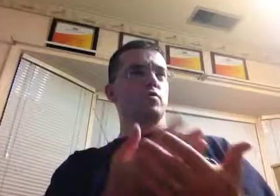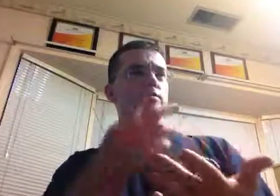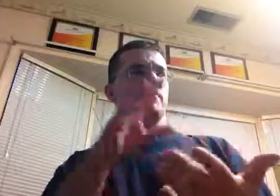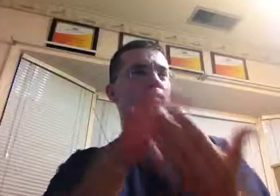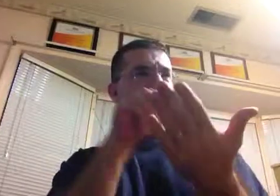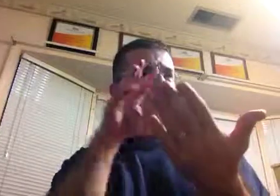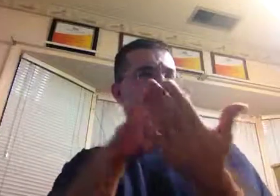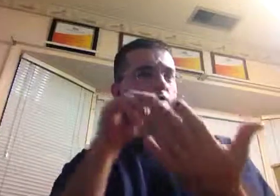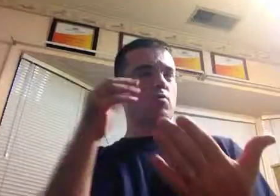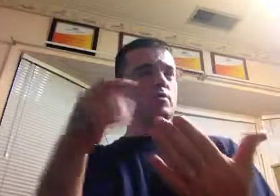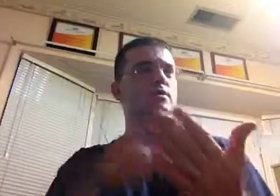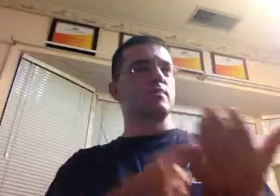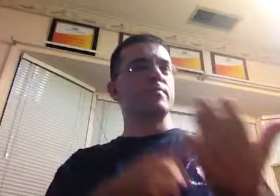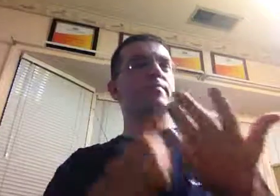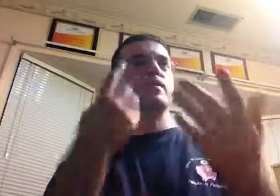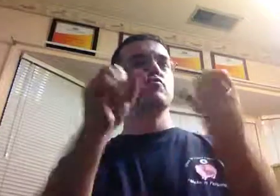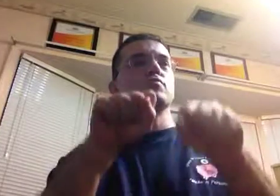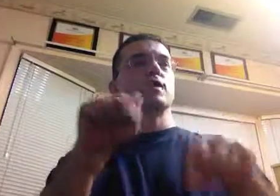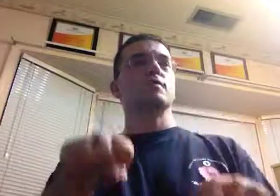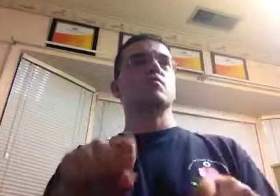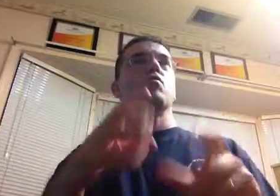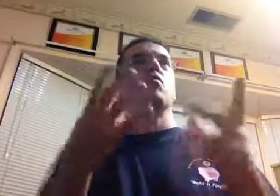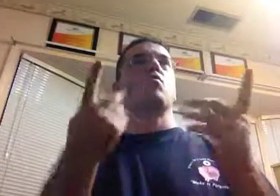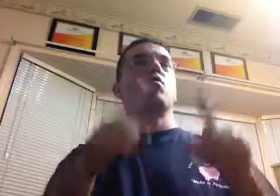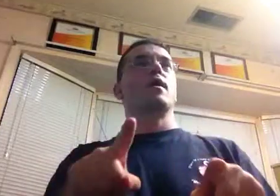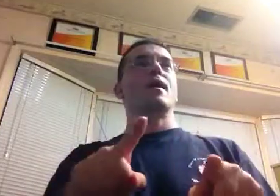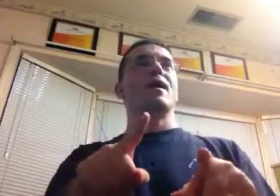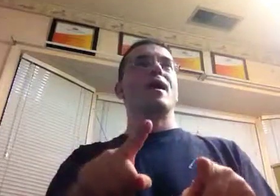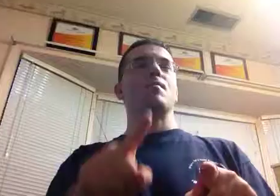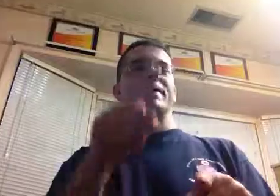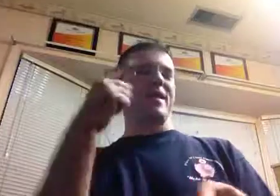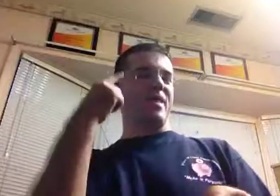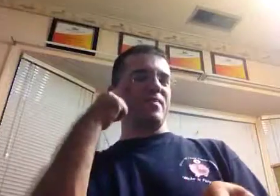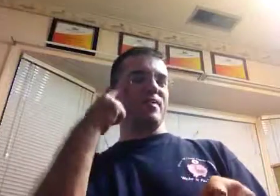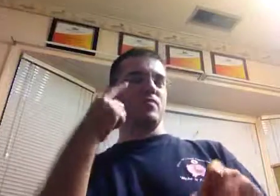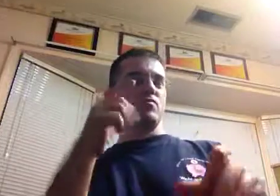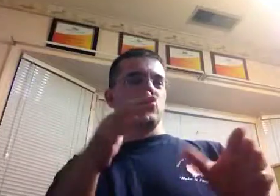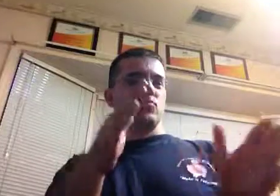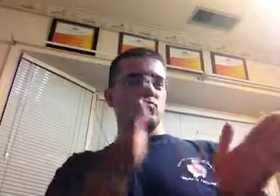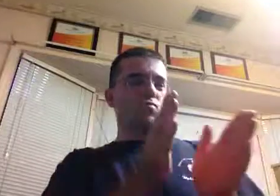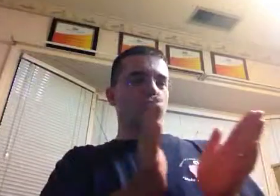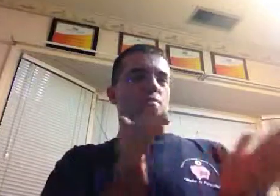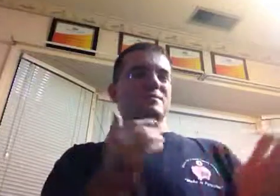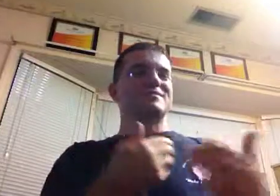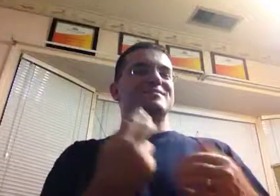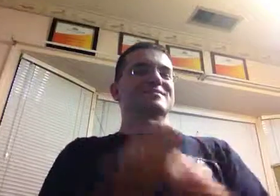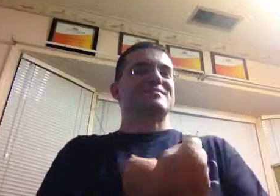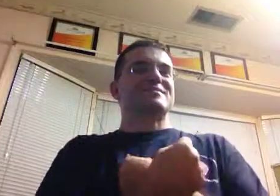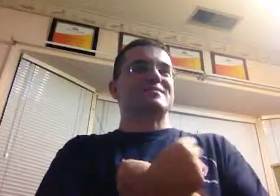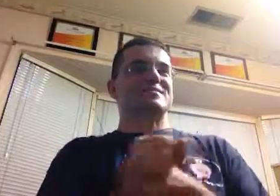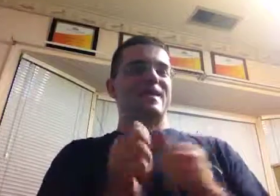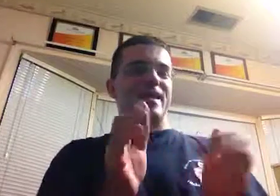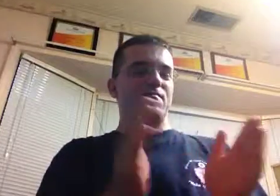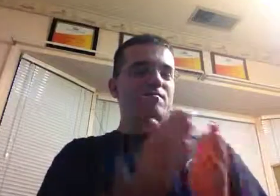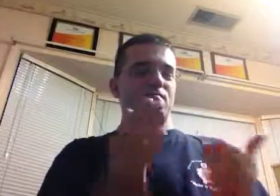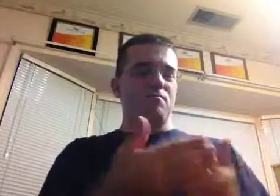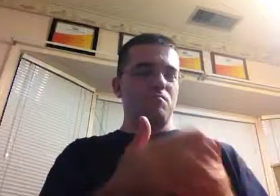kind of like you've retreated to this little income because it's safe, and because of what you've been